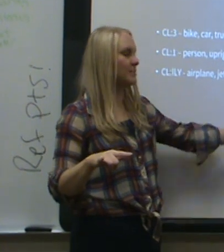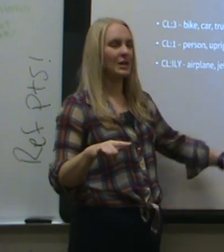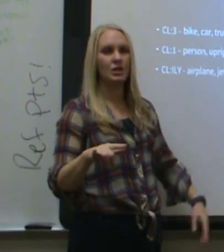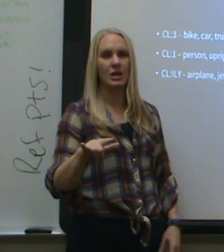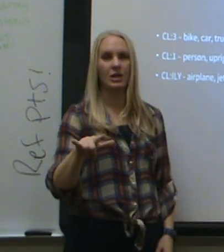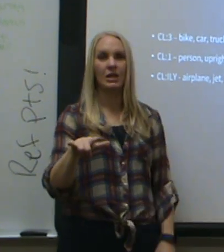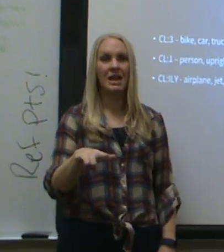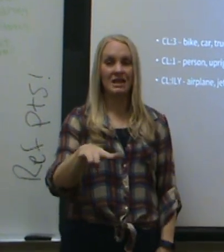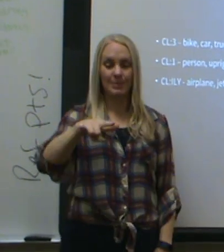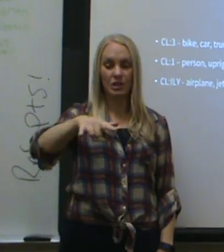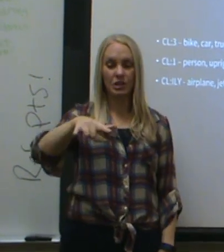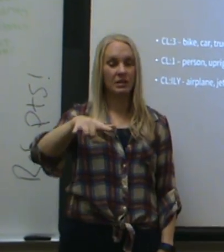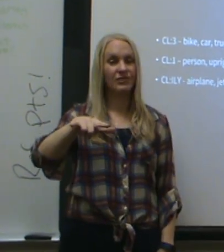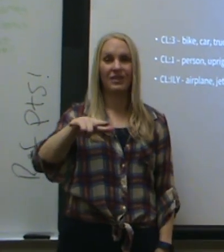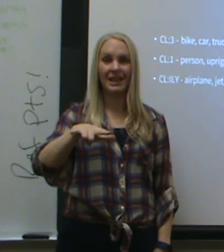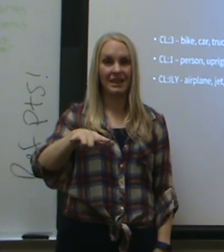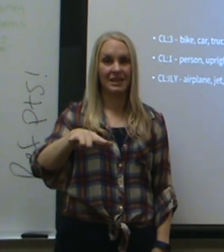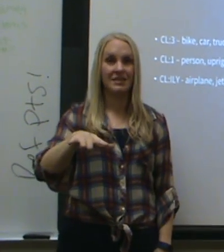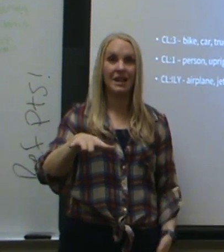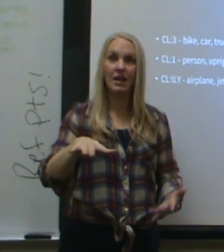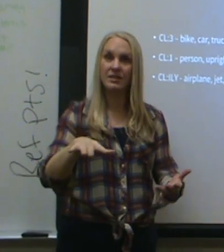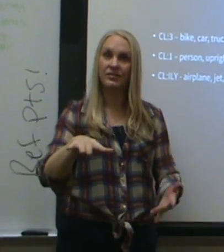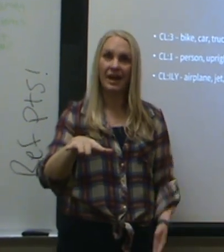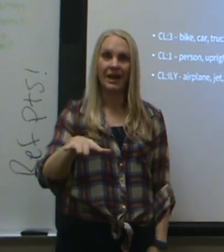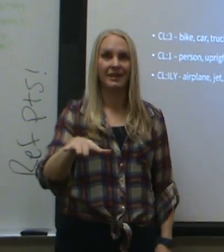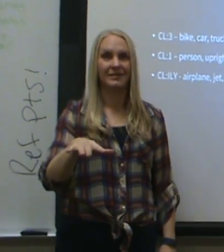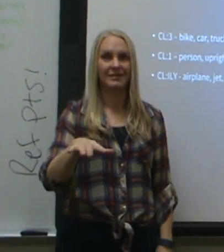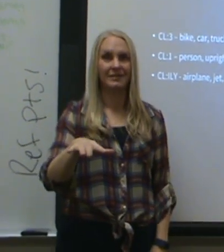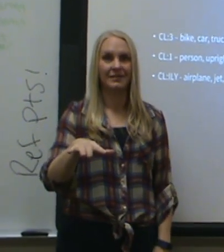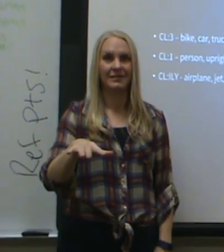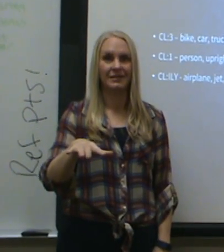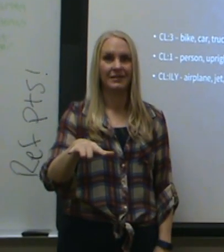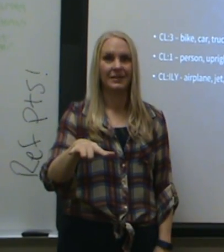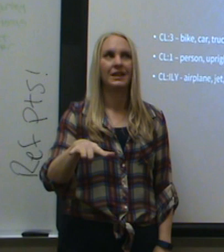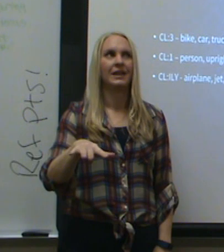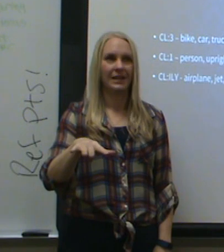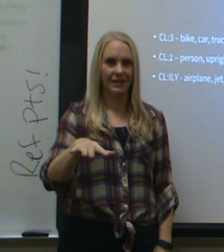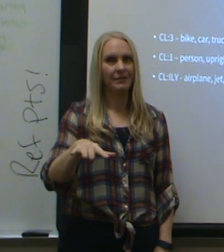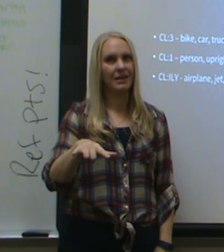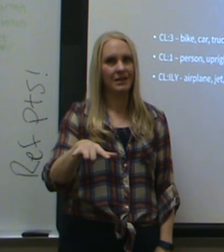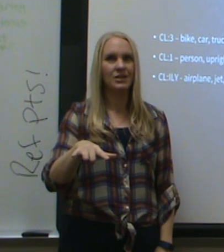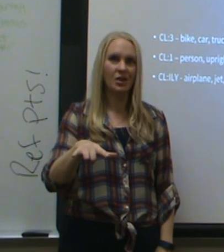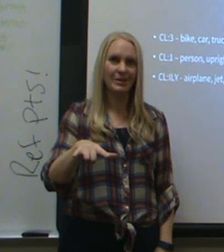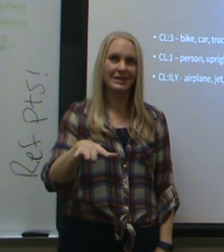space shuttle. Space shuttle doesn't fly like this. How does it fly? Come on, show me.